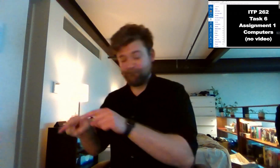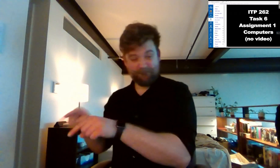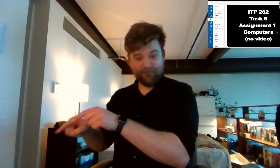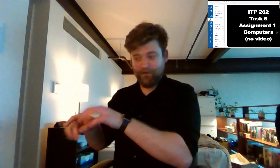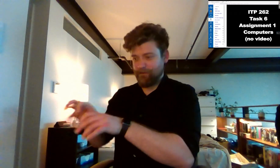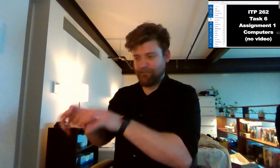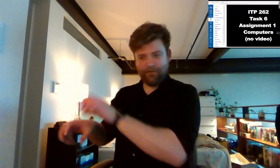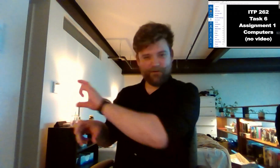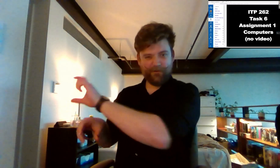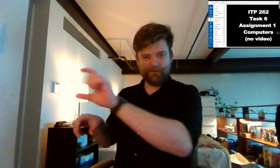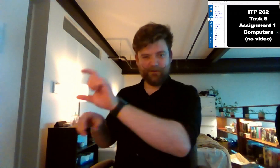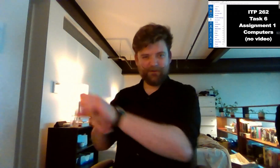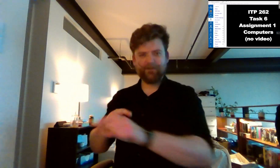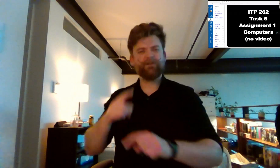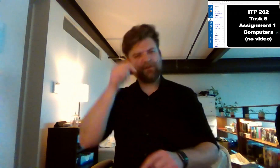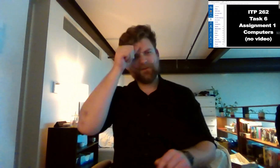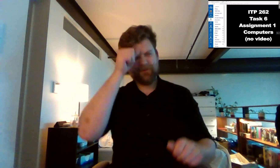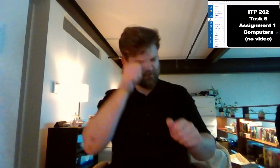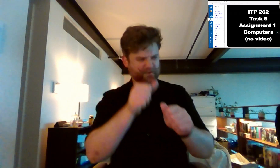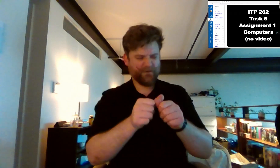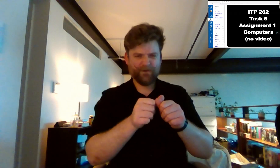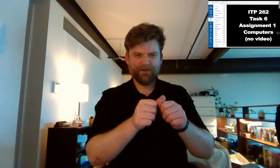They look the same.